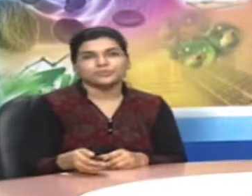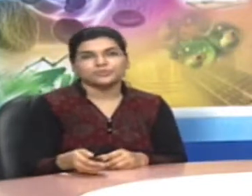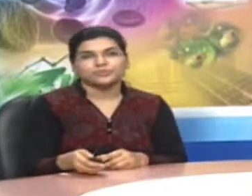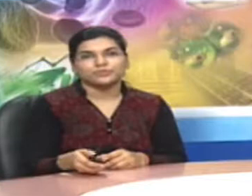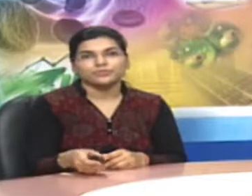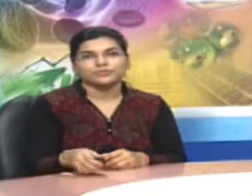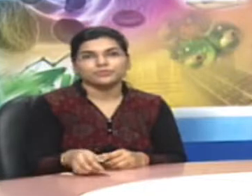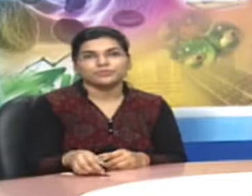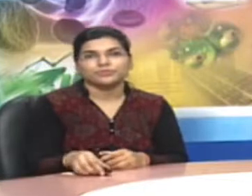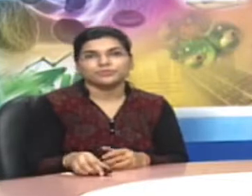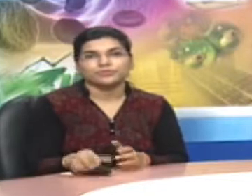new slides.